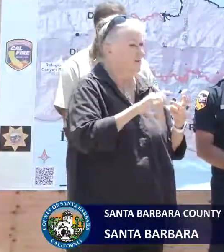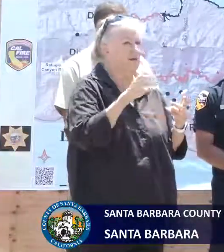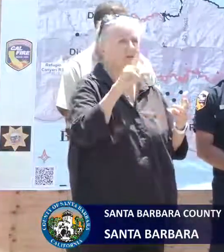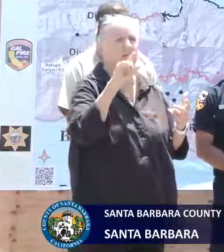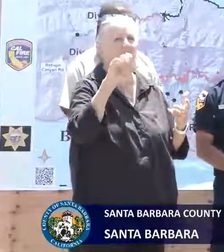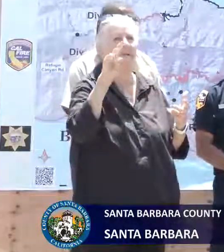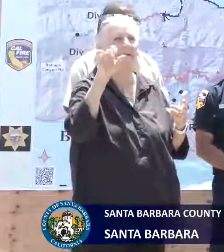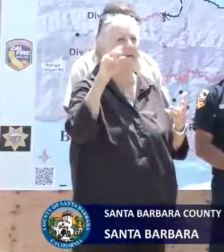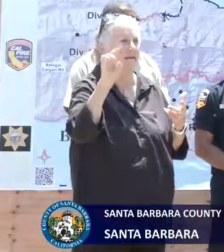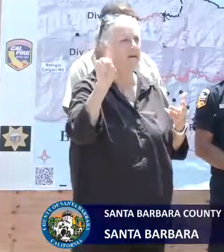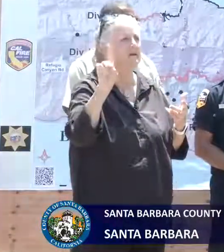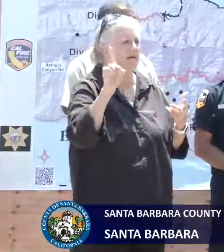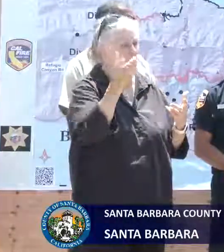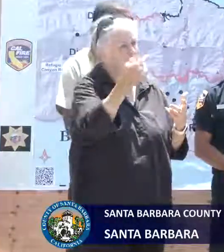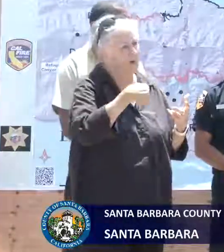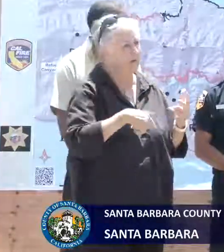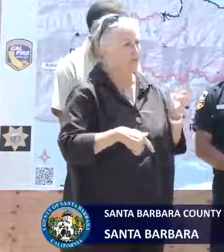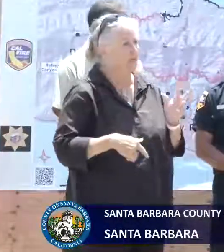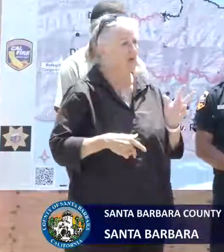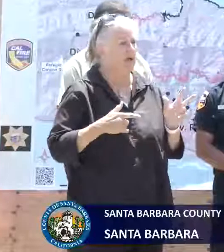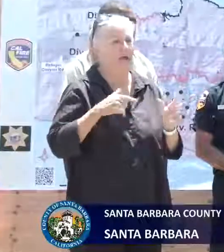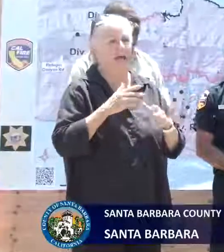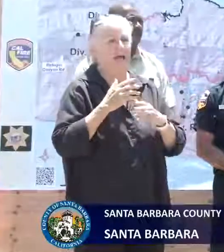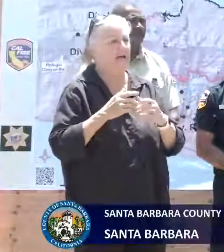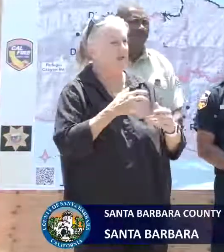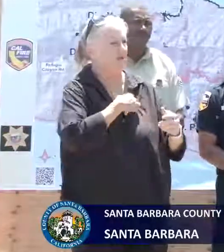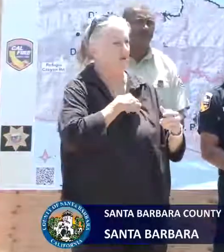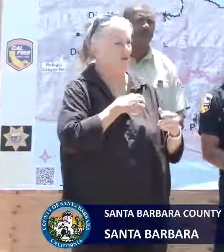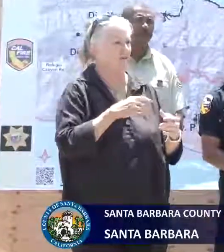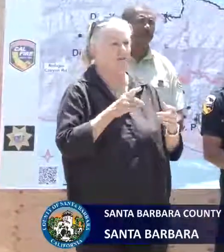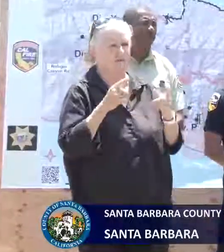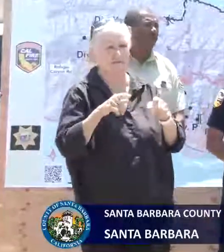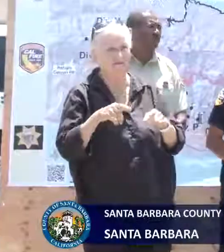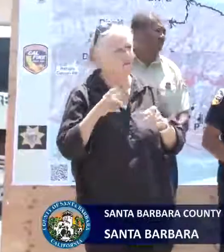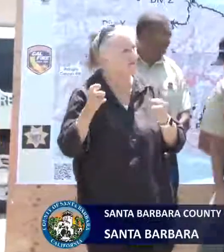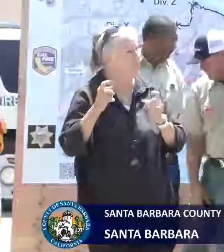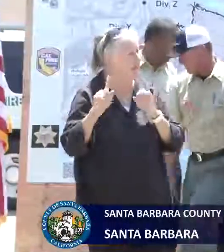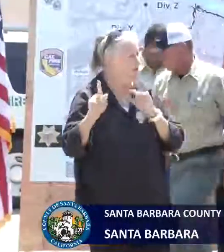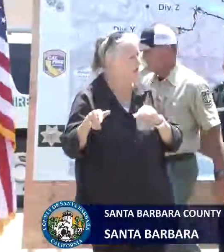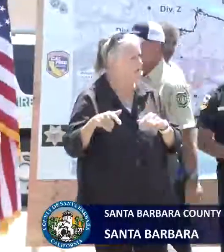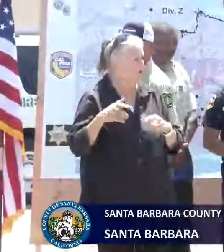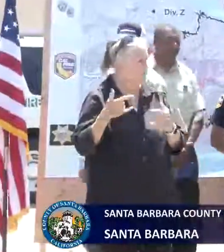up. And then our Sheriff's Incident Commander, is he still here?